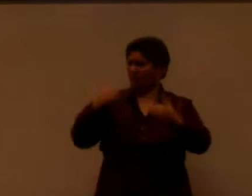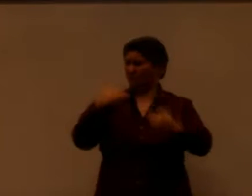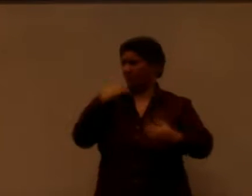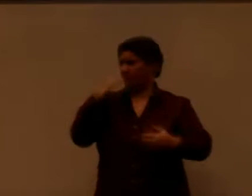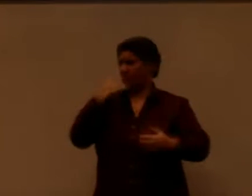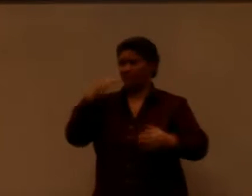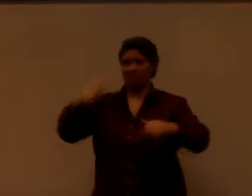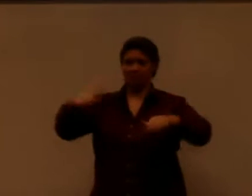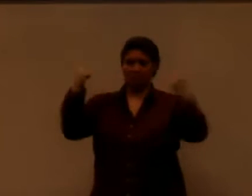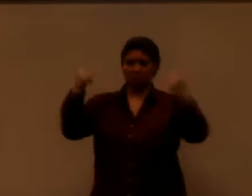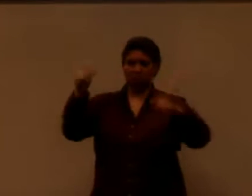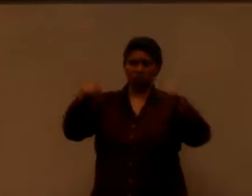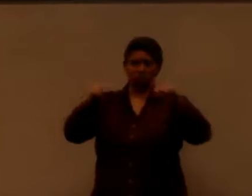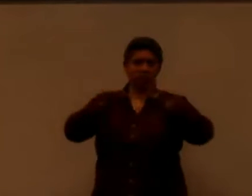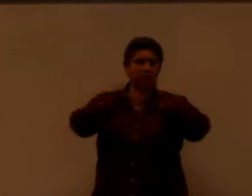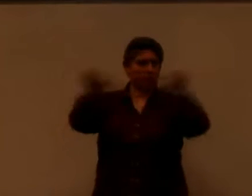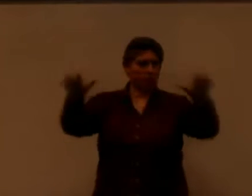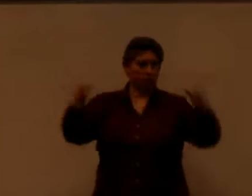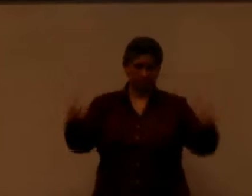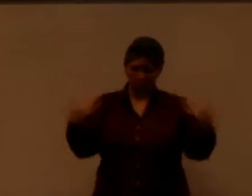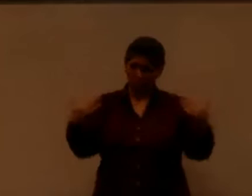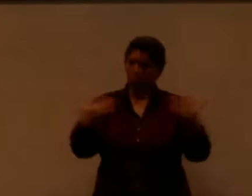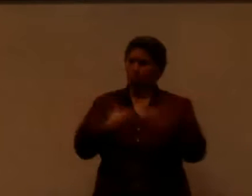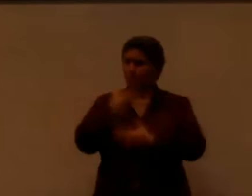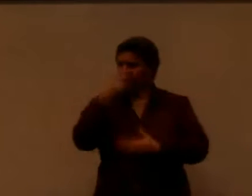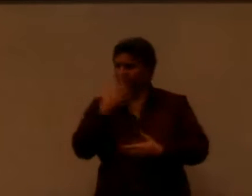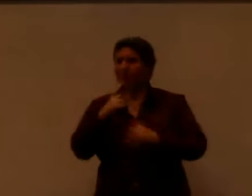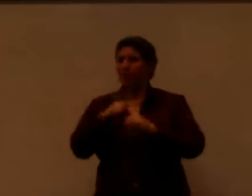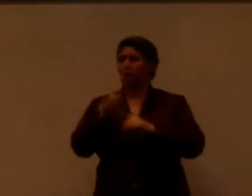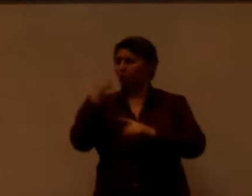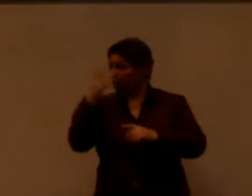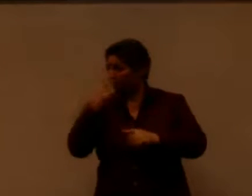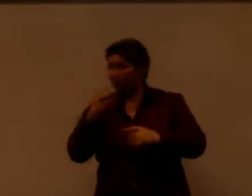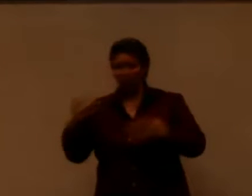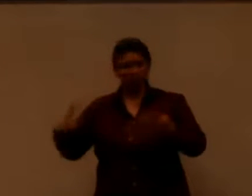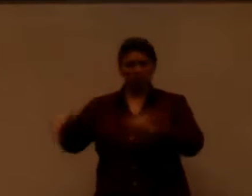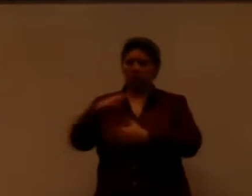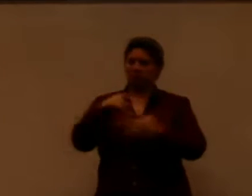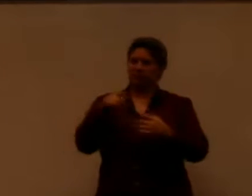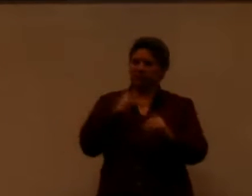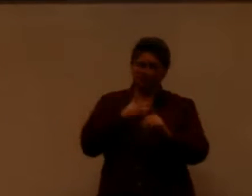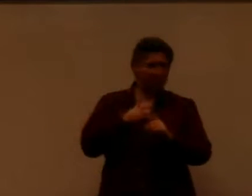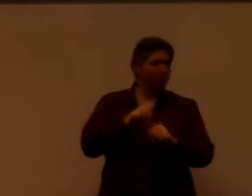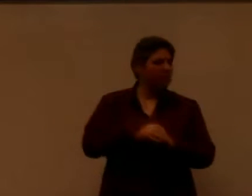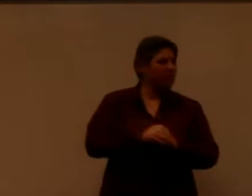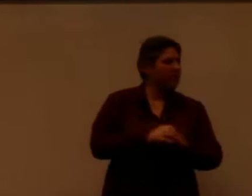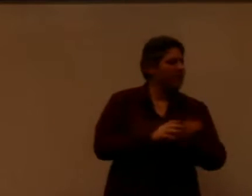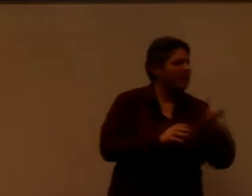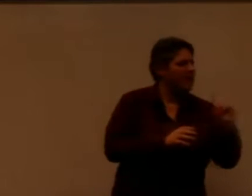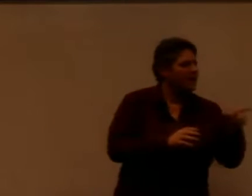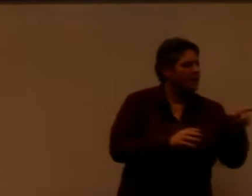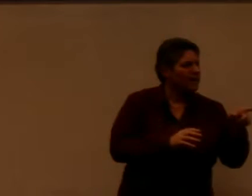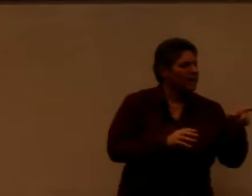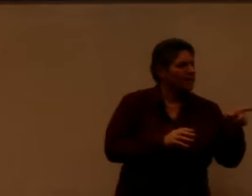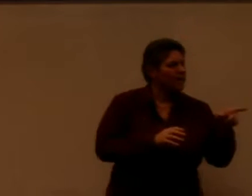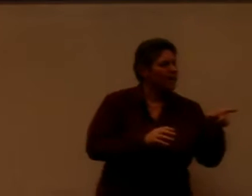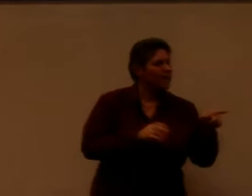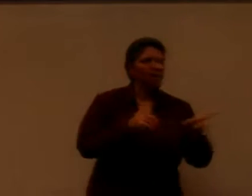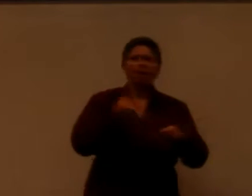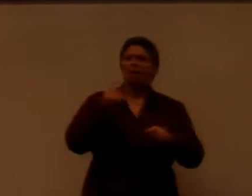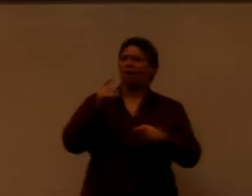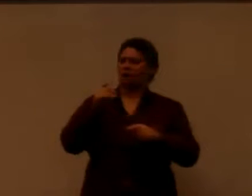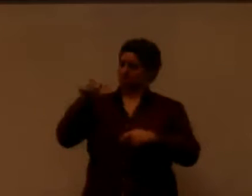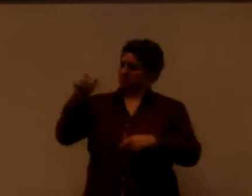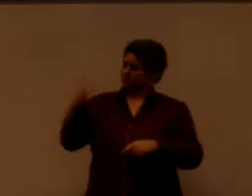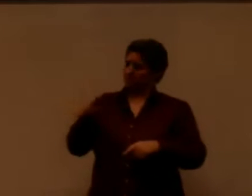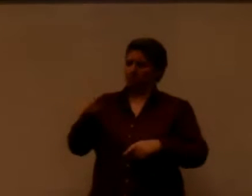And that's because we want to encourage members of the deaf community out there. And there's plenty of those people, they want new faces, old faces, we want